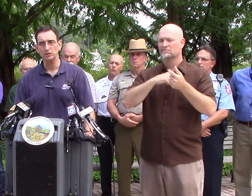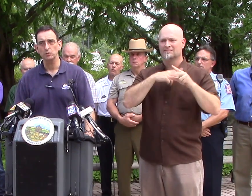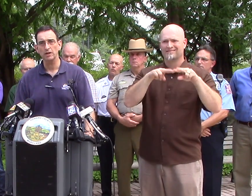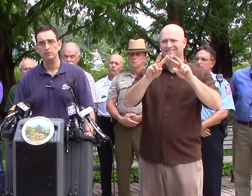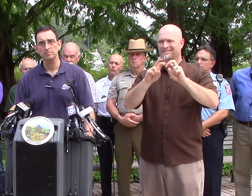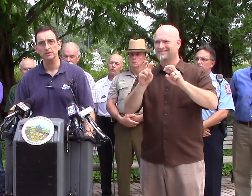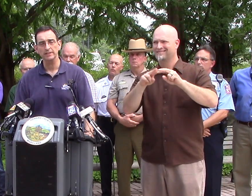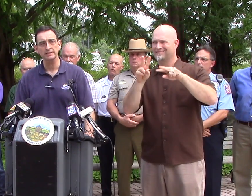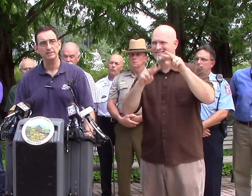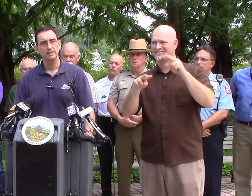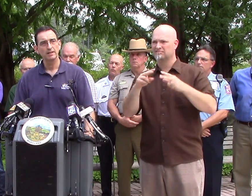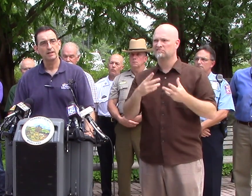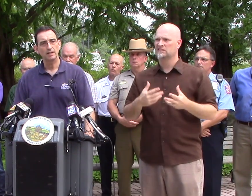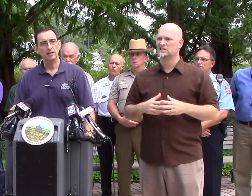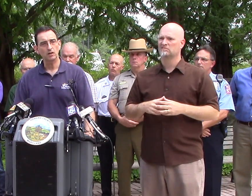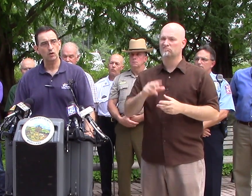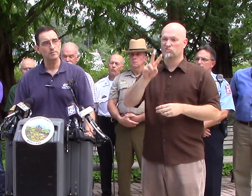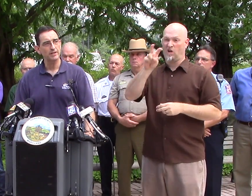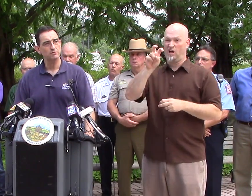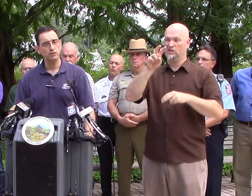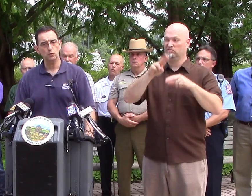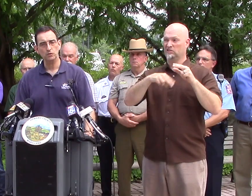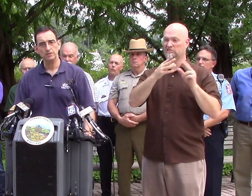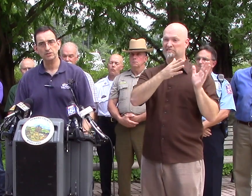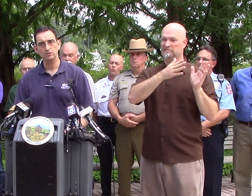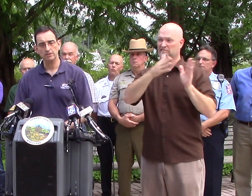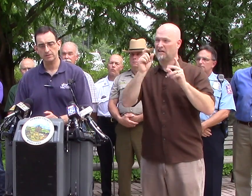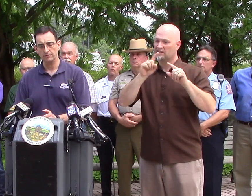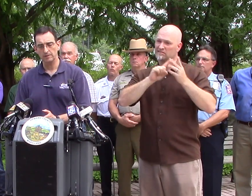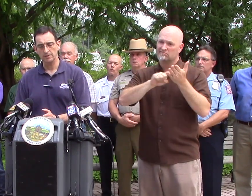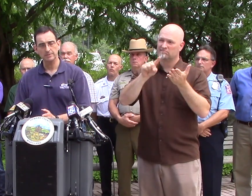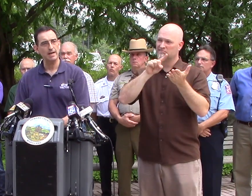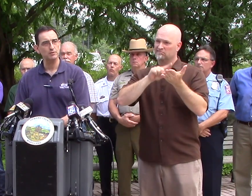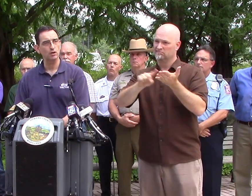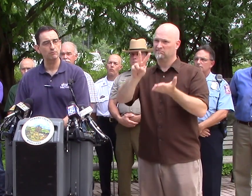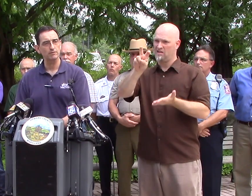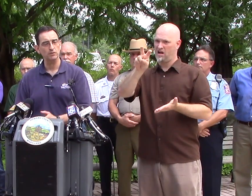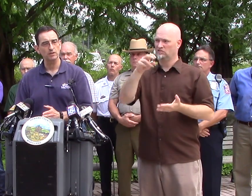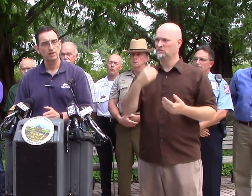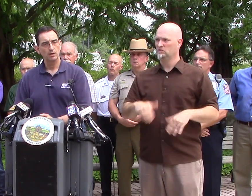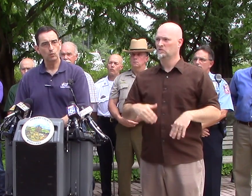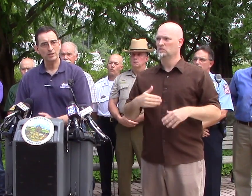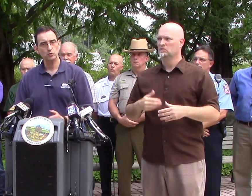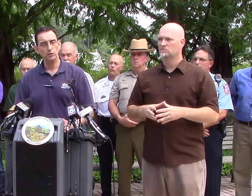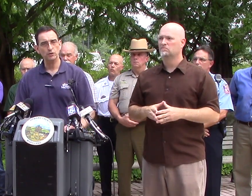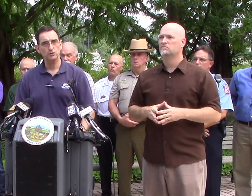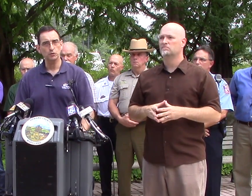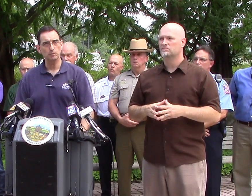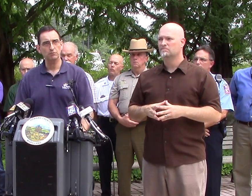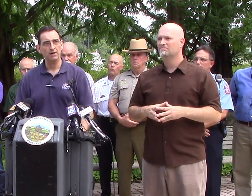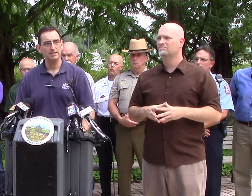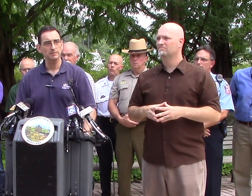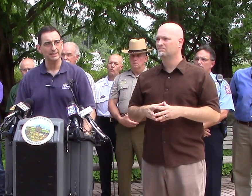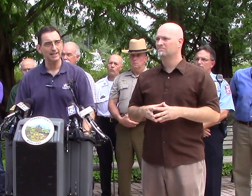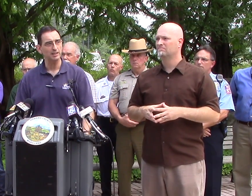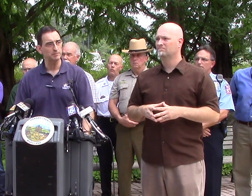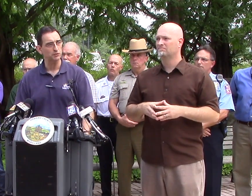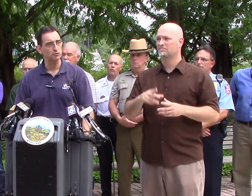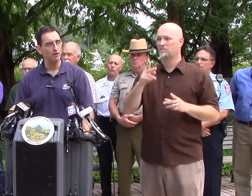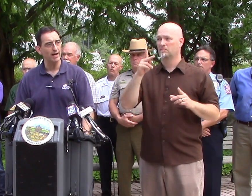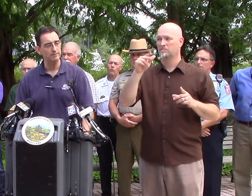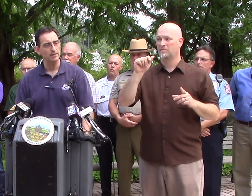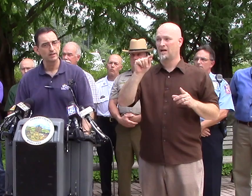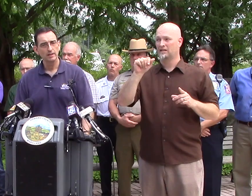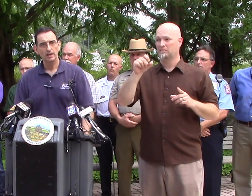approximately 200 buildings along the Main Street corridor that stretch from the Patapsco River westward to approximately Ellicott